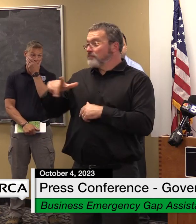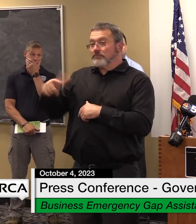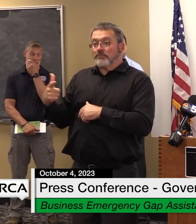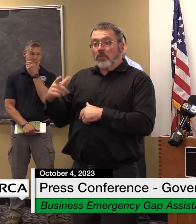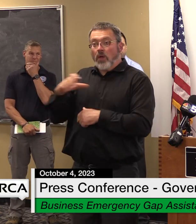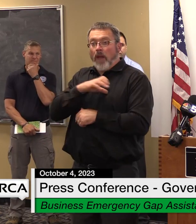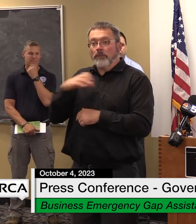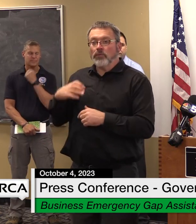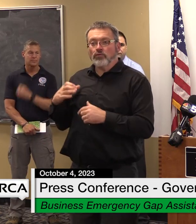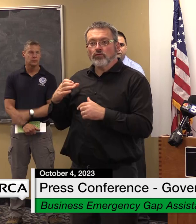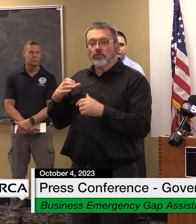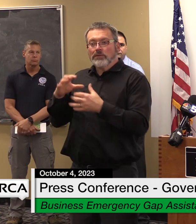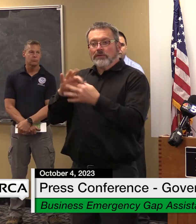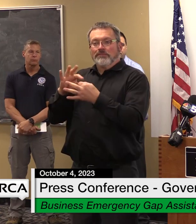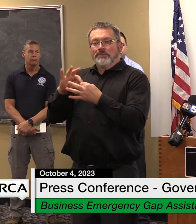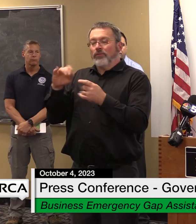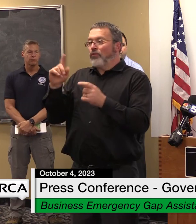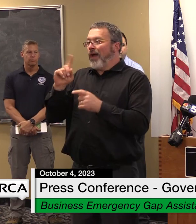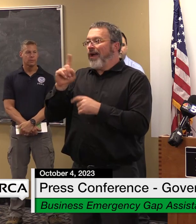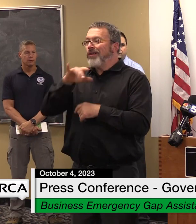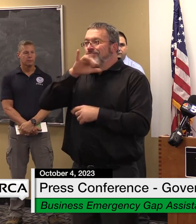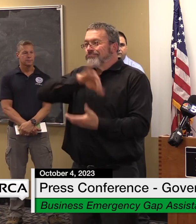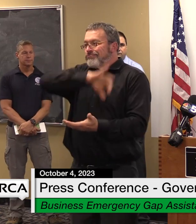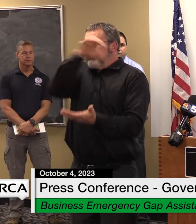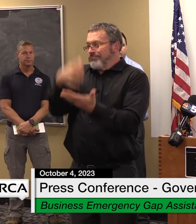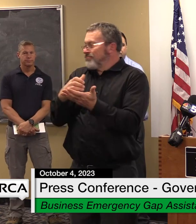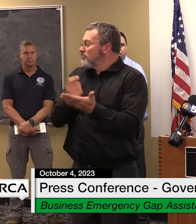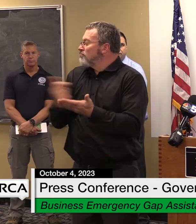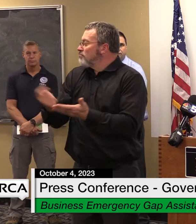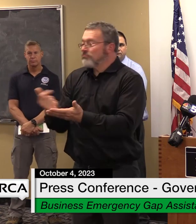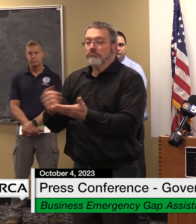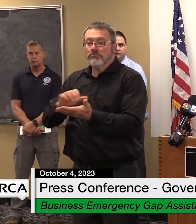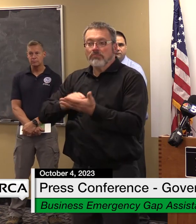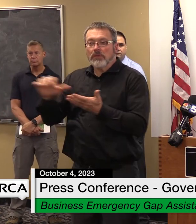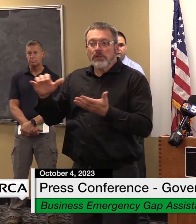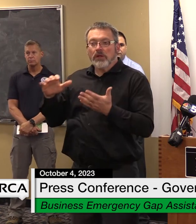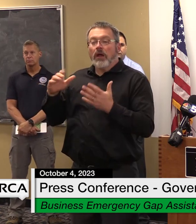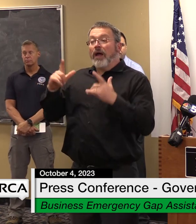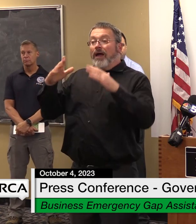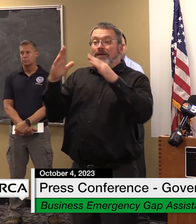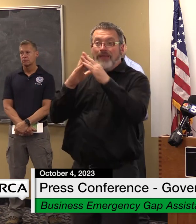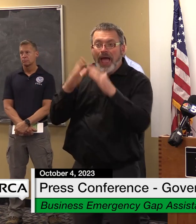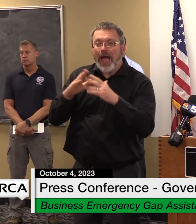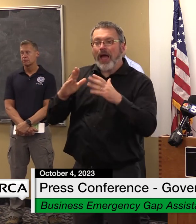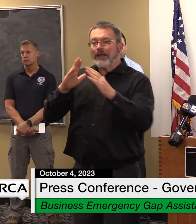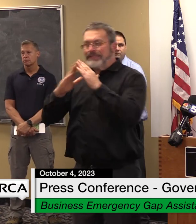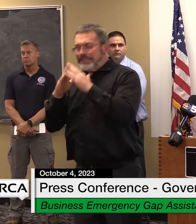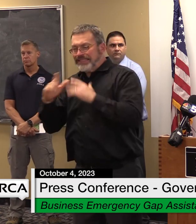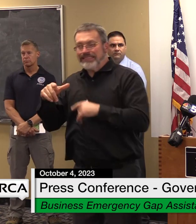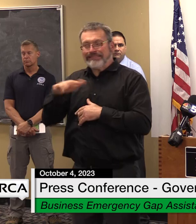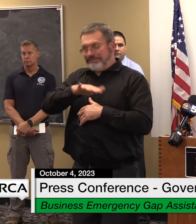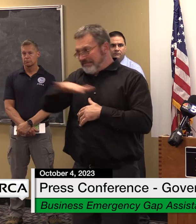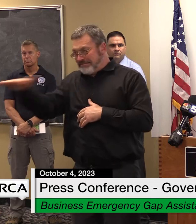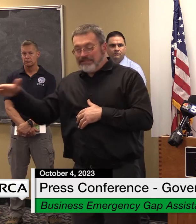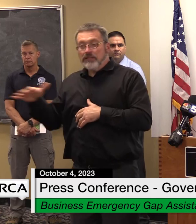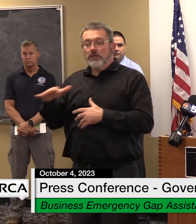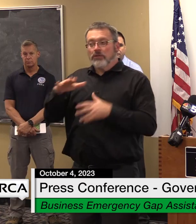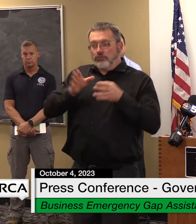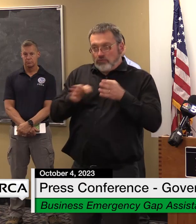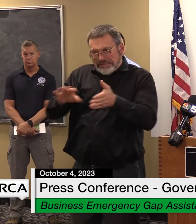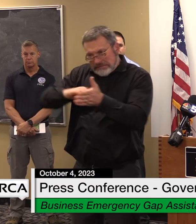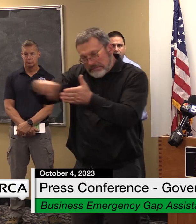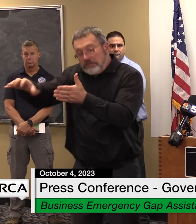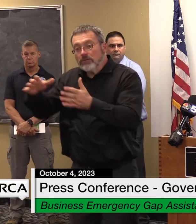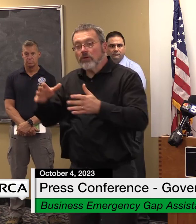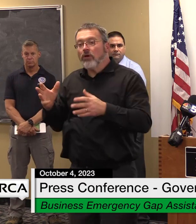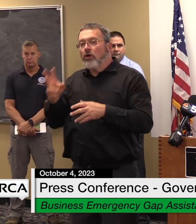removal, including work we're doing with municipalities and their stormwater systems. There's still a lot of work to do, and as